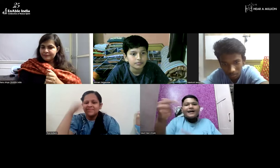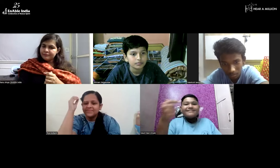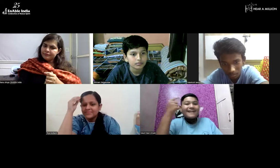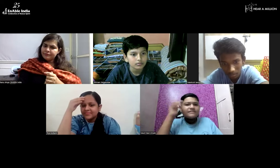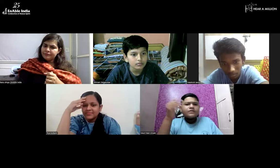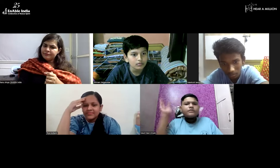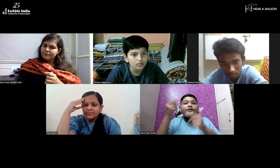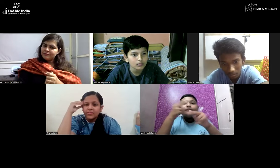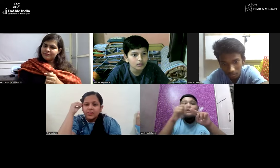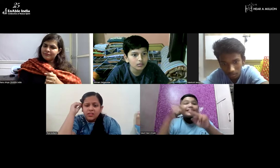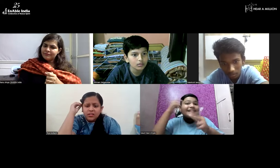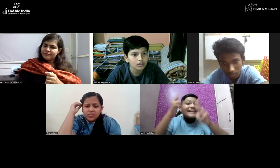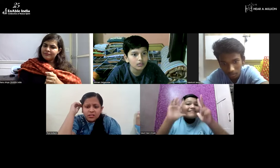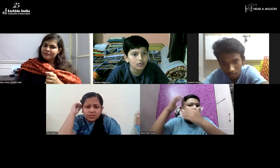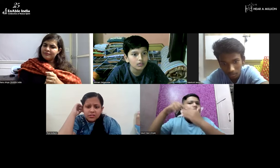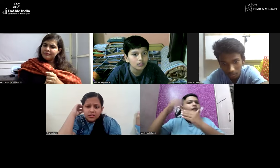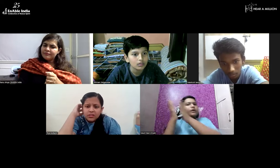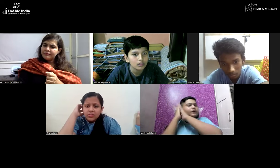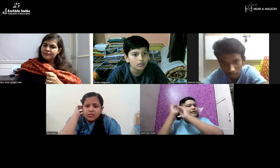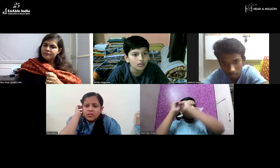Are we done with the questions?